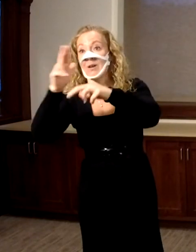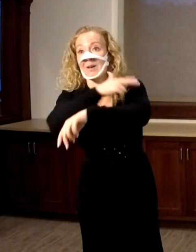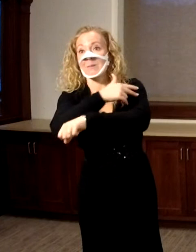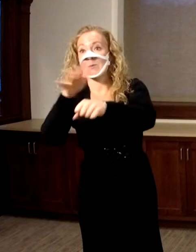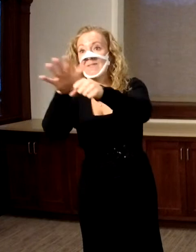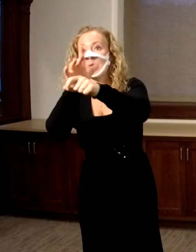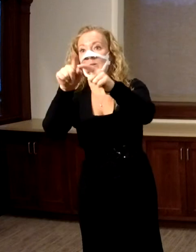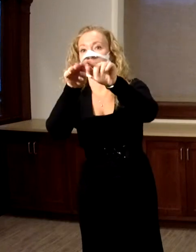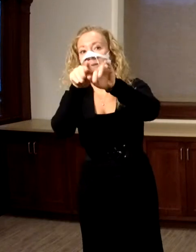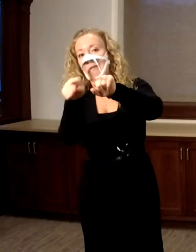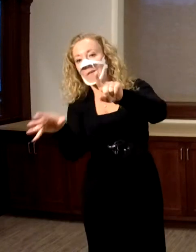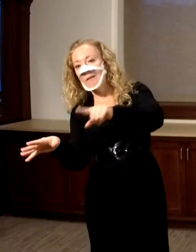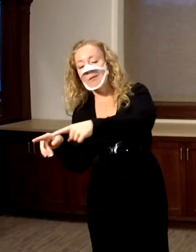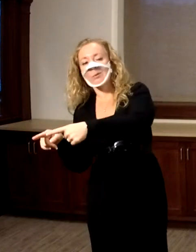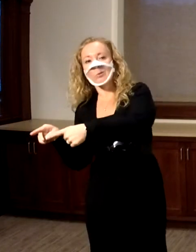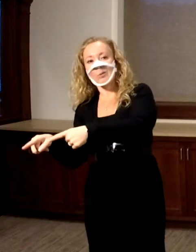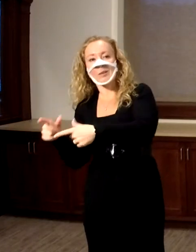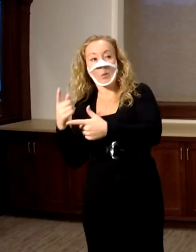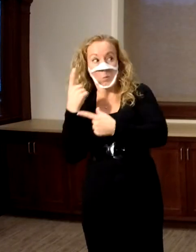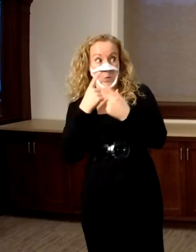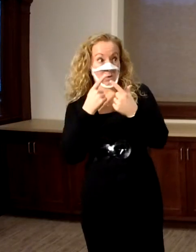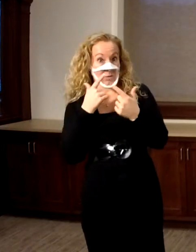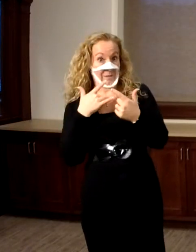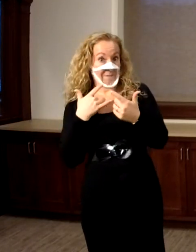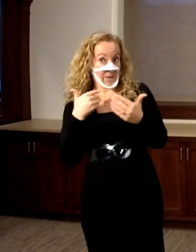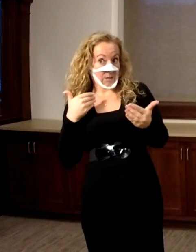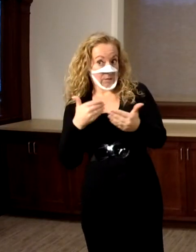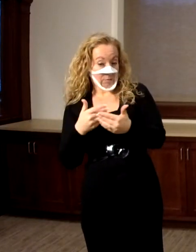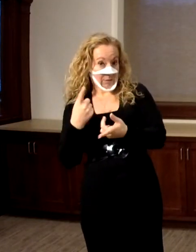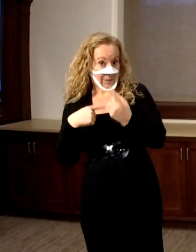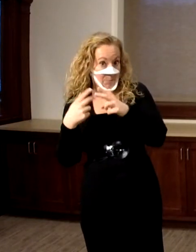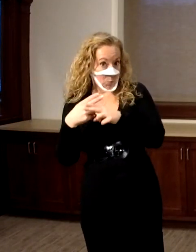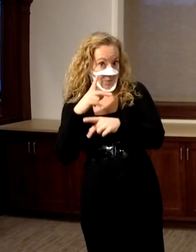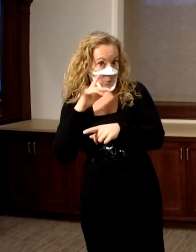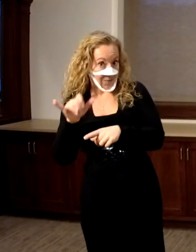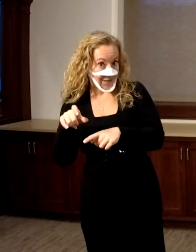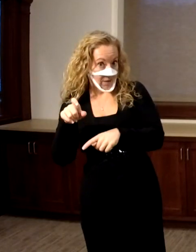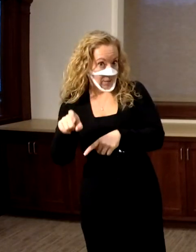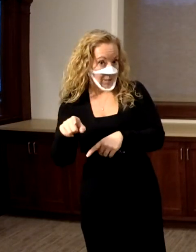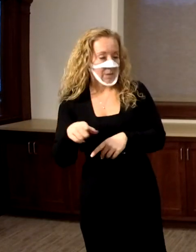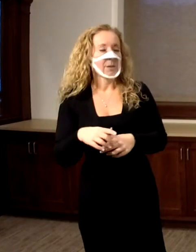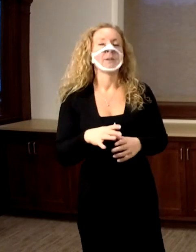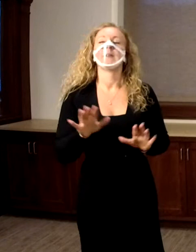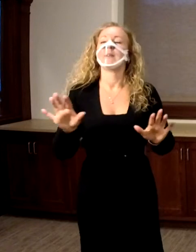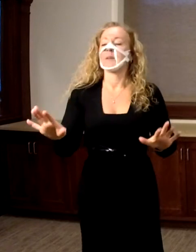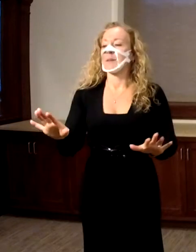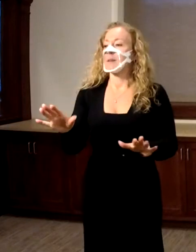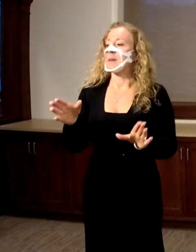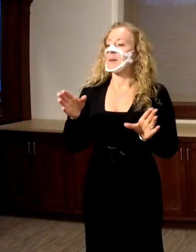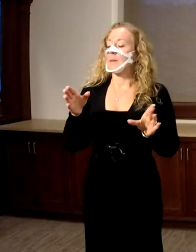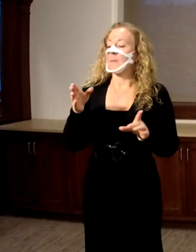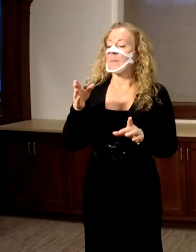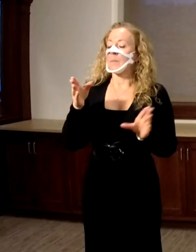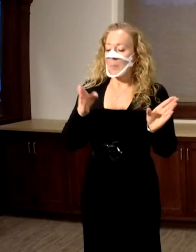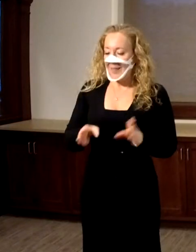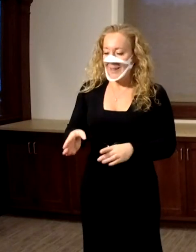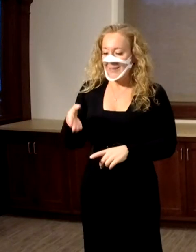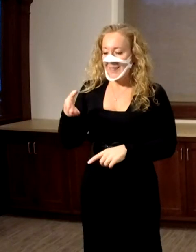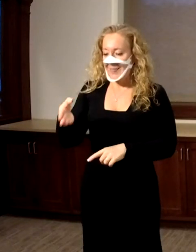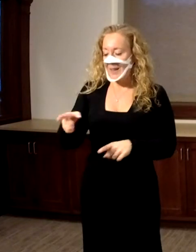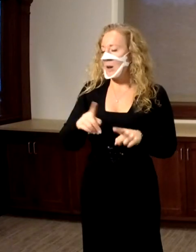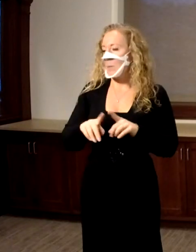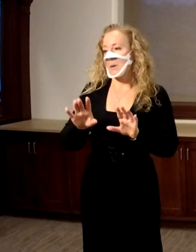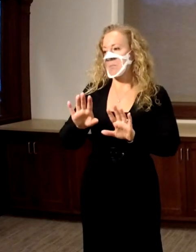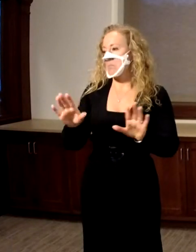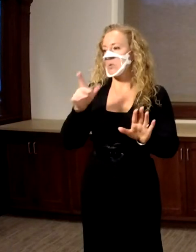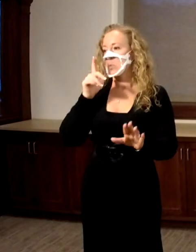COVID patients. How closer to reality are we? Again, plans are there if we need them, but it's not a